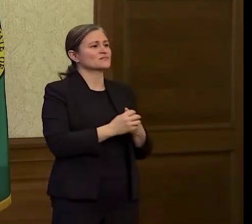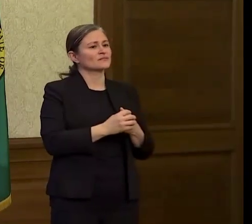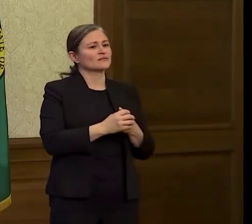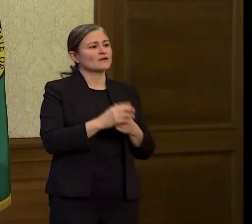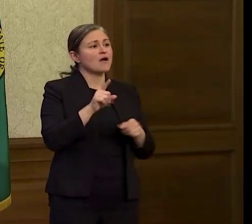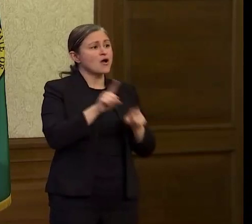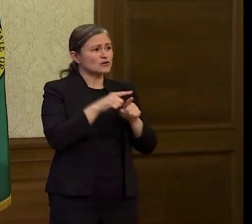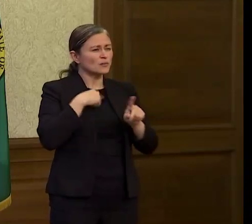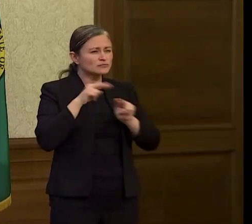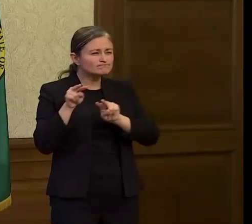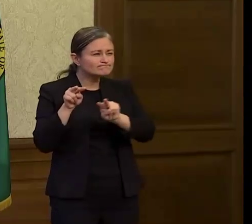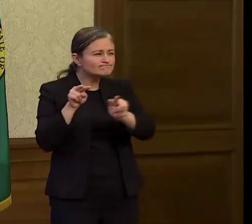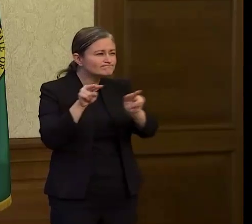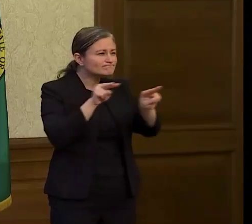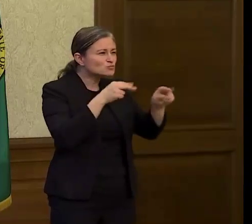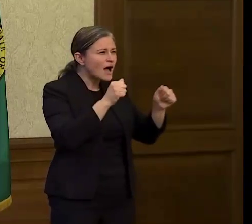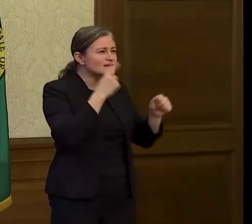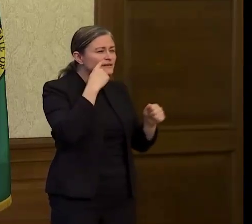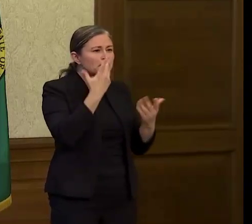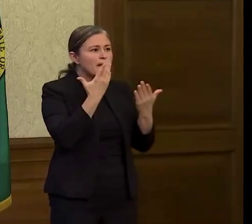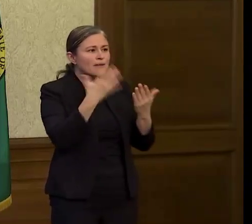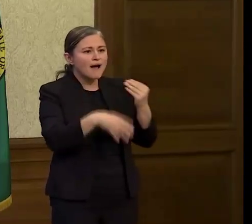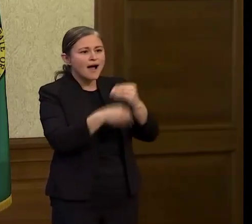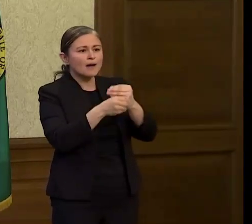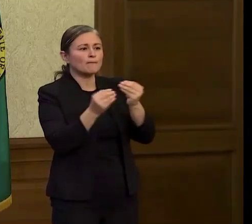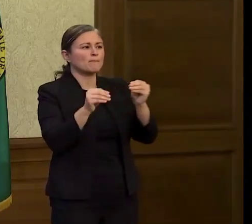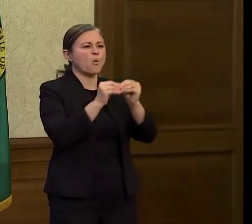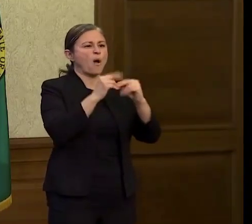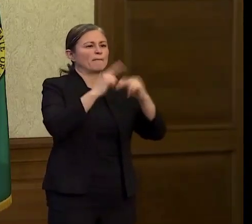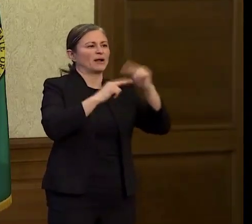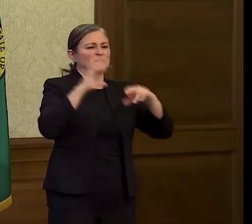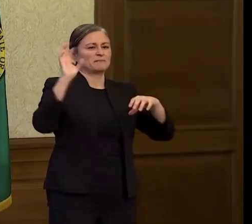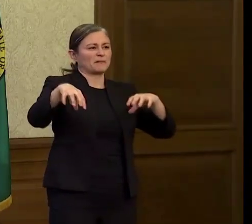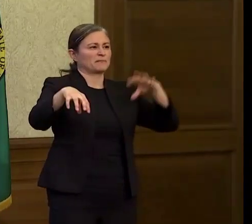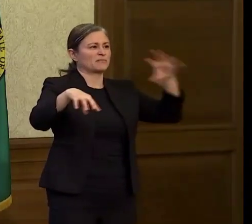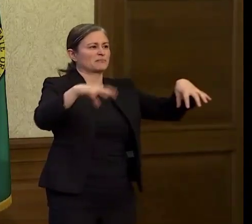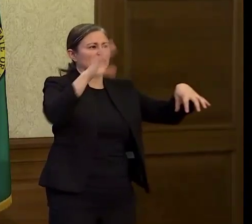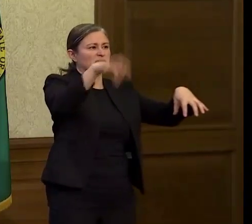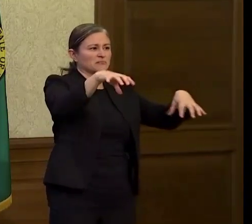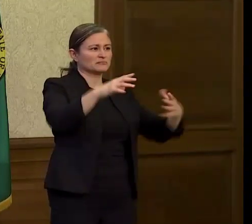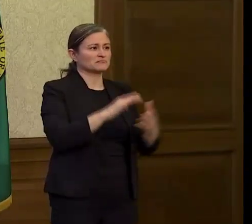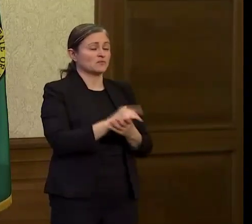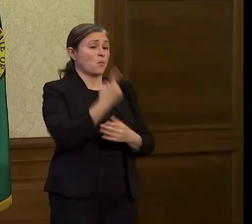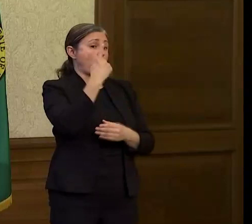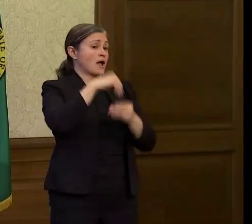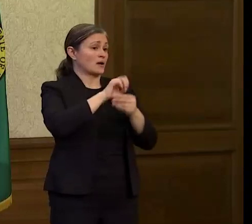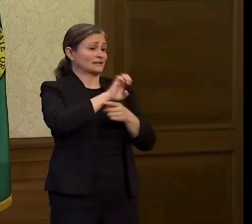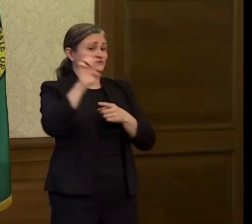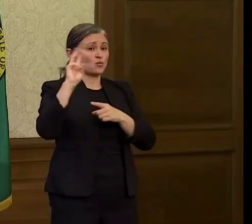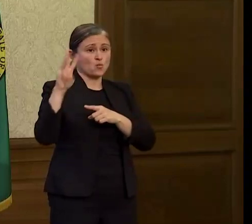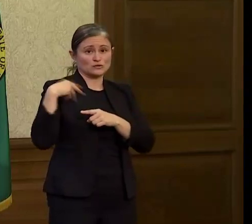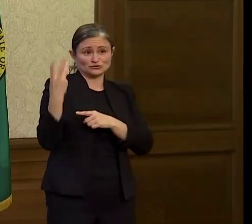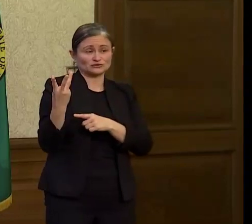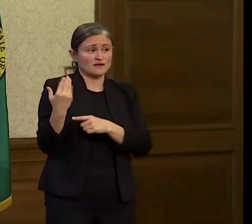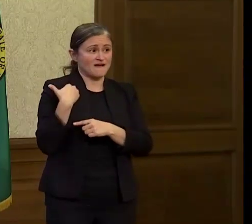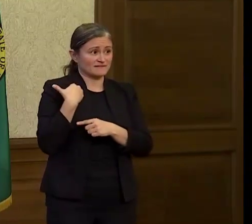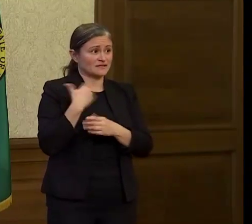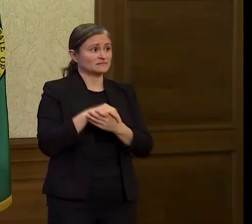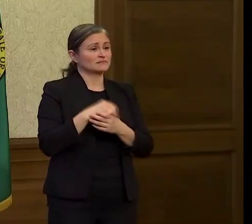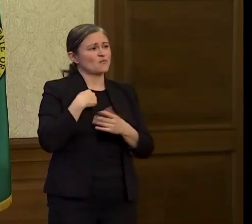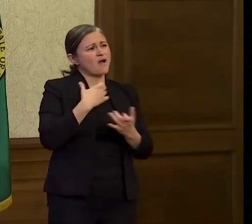as well. And we want to thank the people who have had to postpone some of their elected